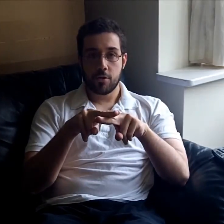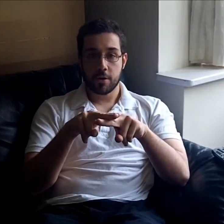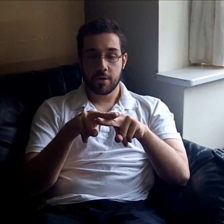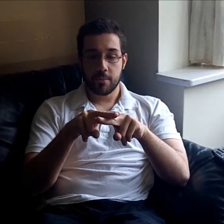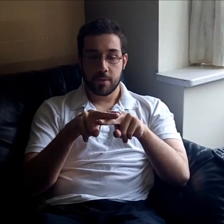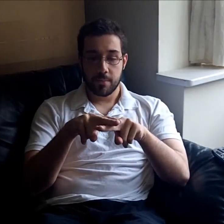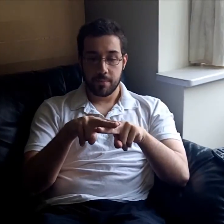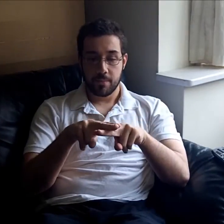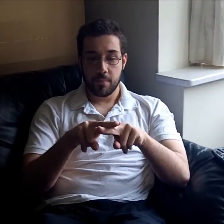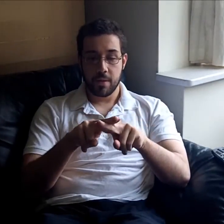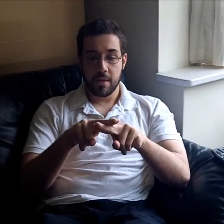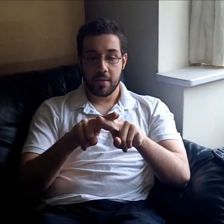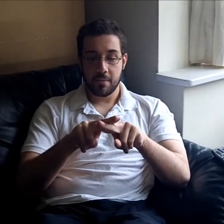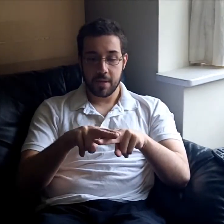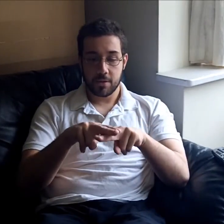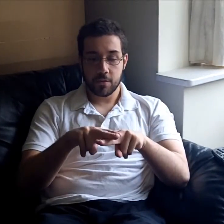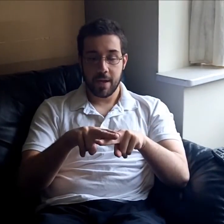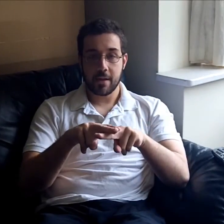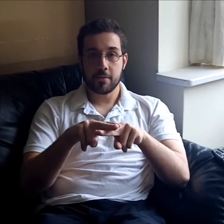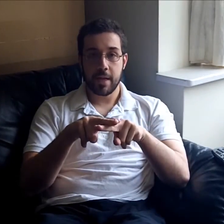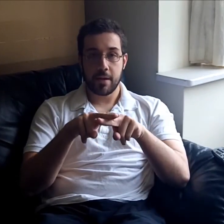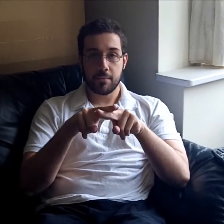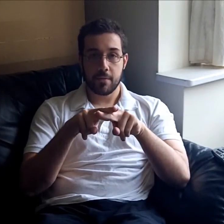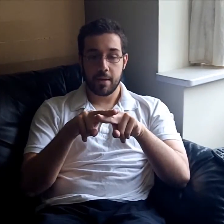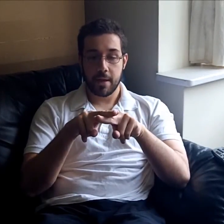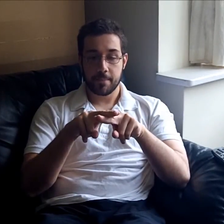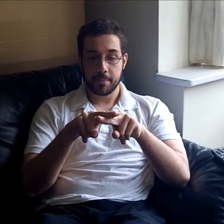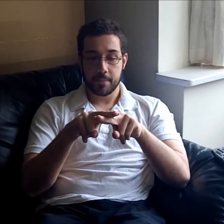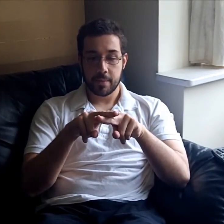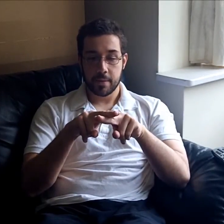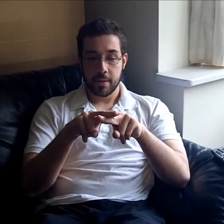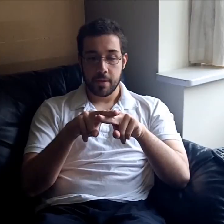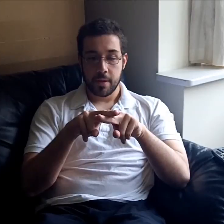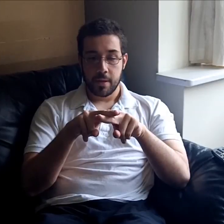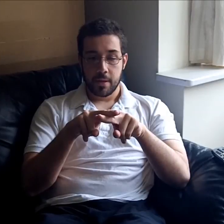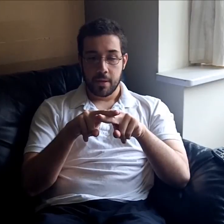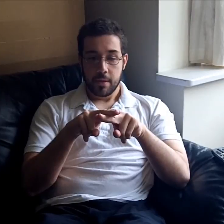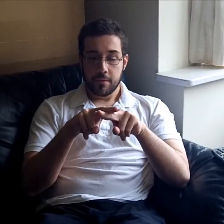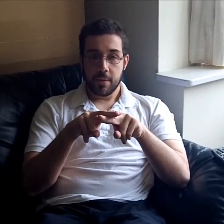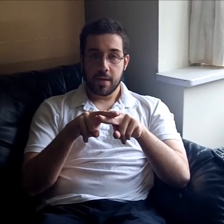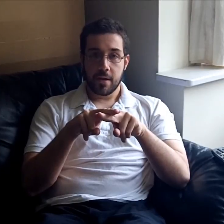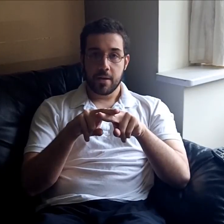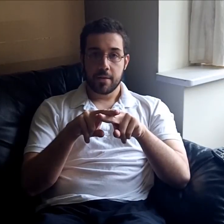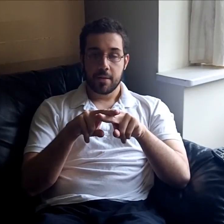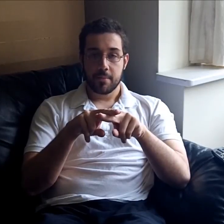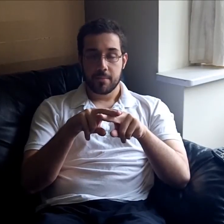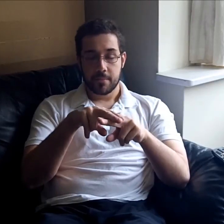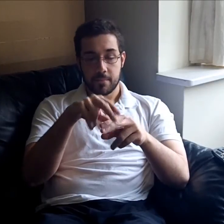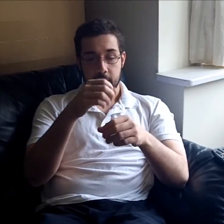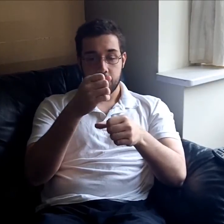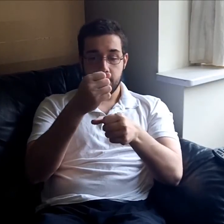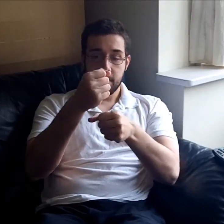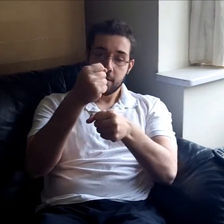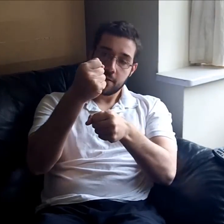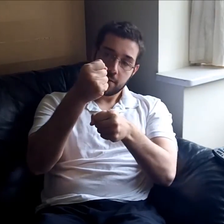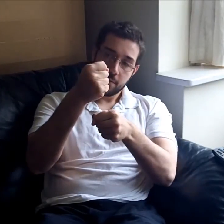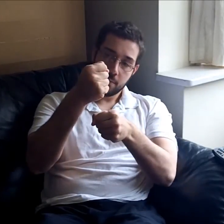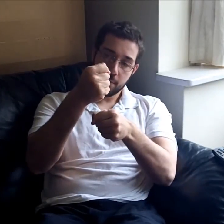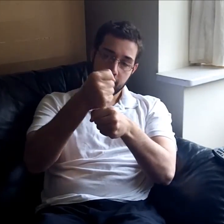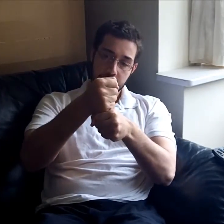cross them with the fingers sort of angled down, like that. From there, guys, G, one fist